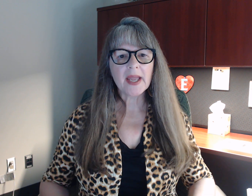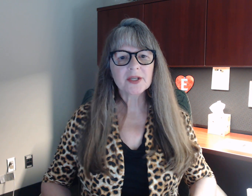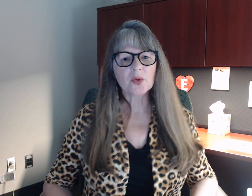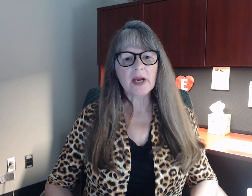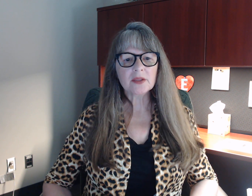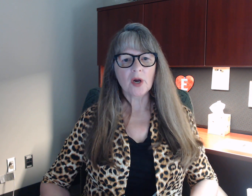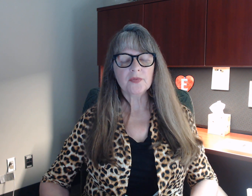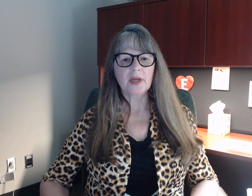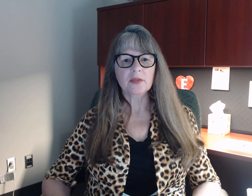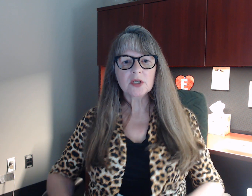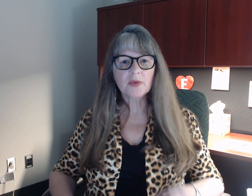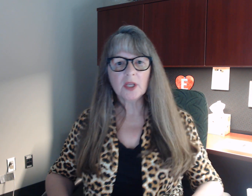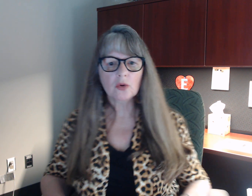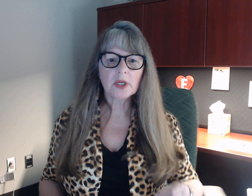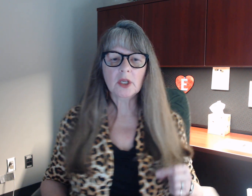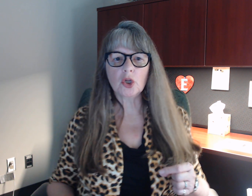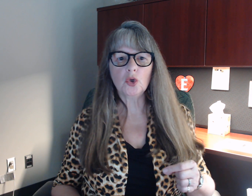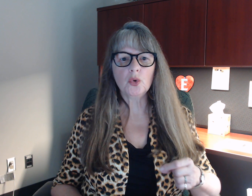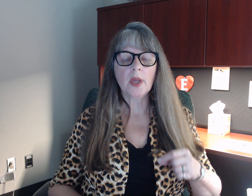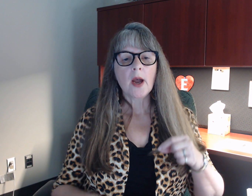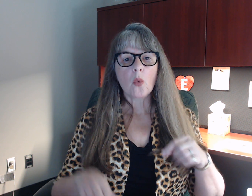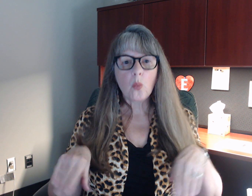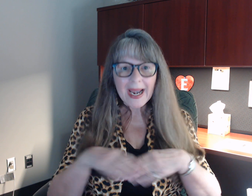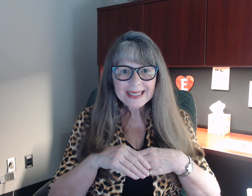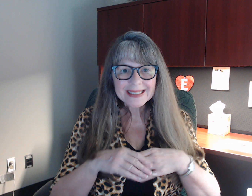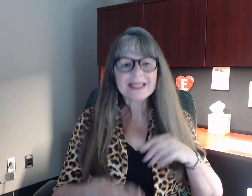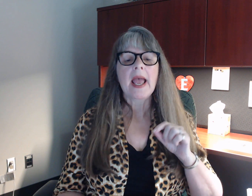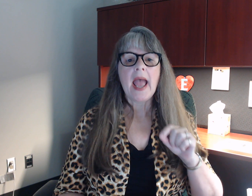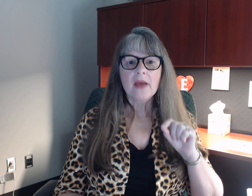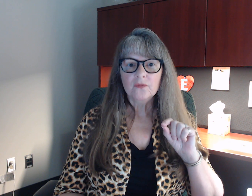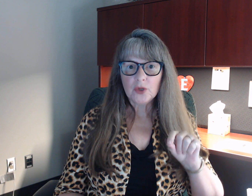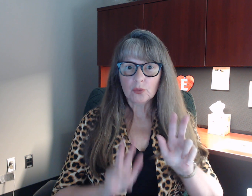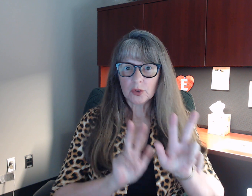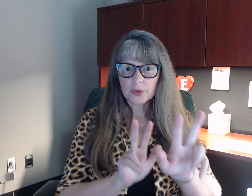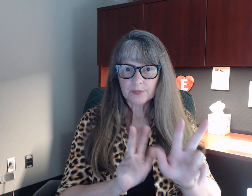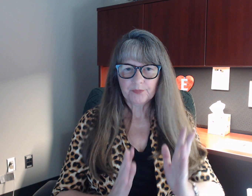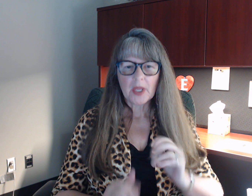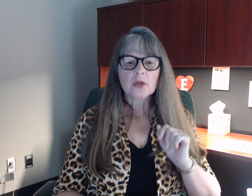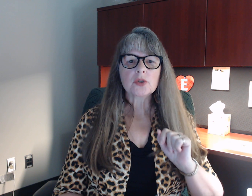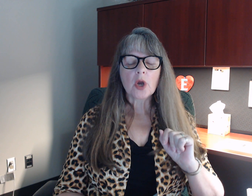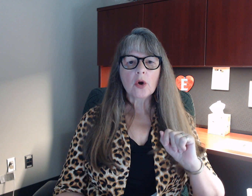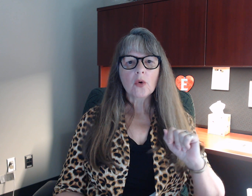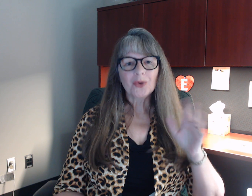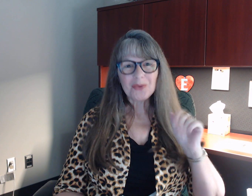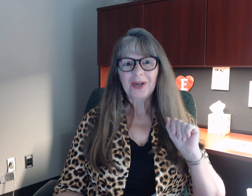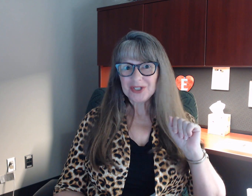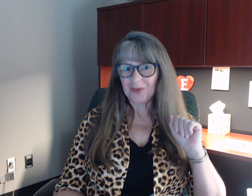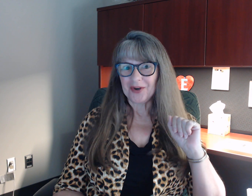Okay, so I thought that this video could include weddings and funerals. So we'll do weddings first because